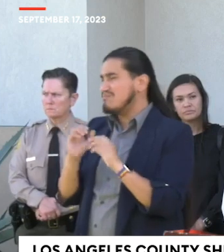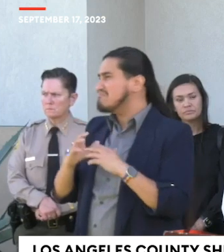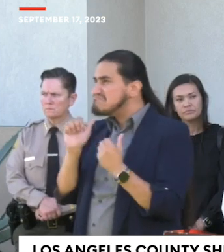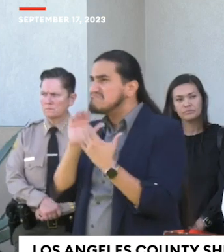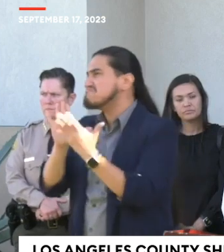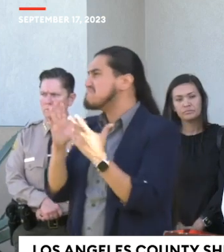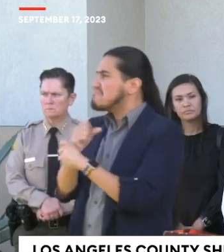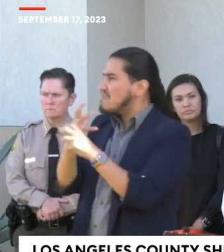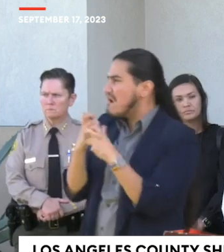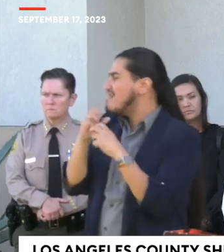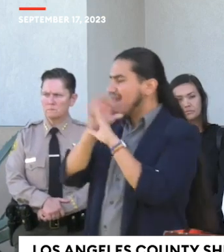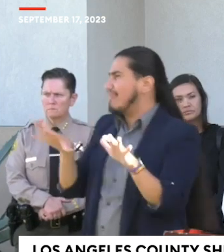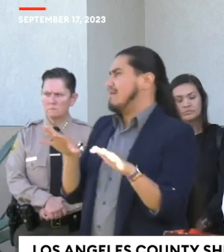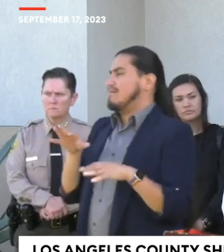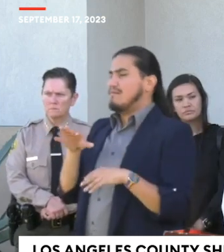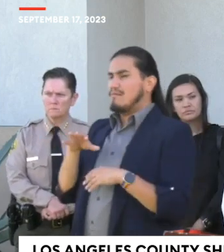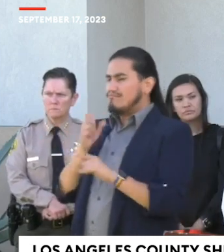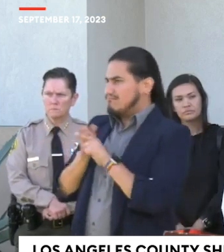murdered while serving our community.